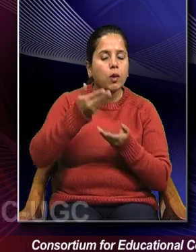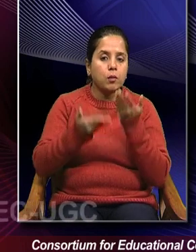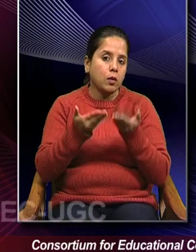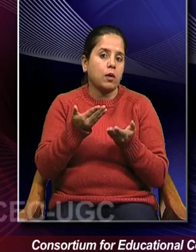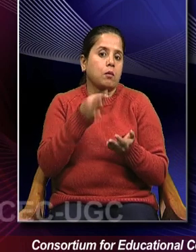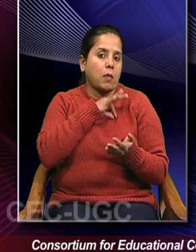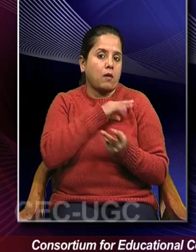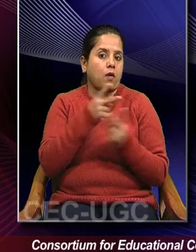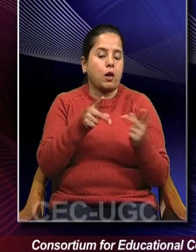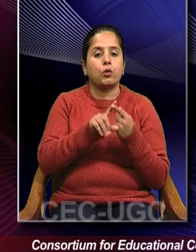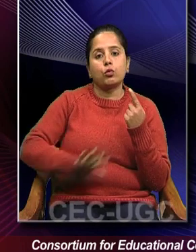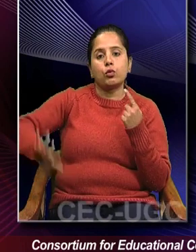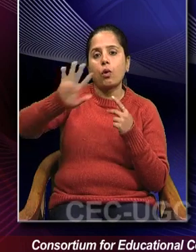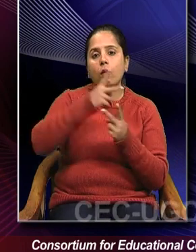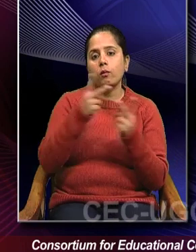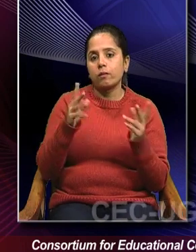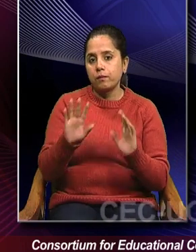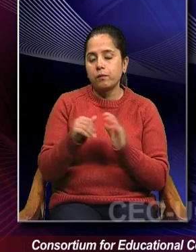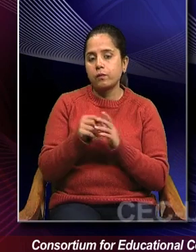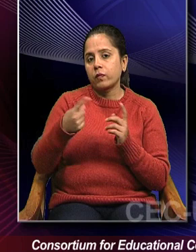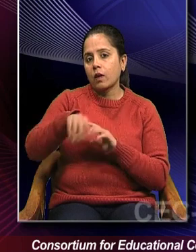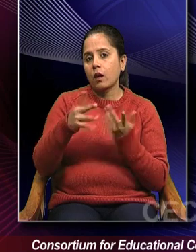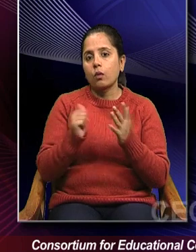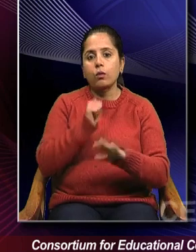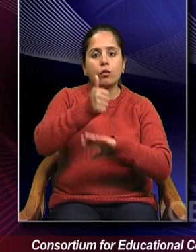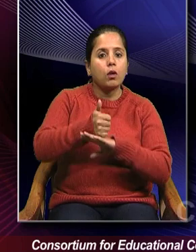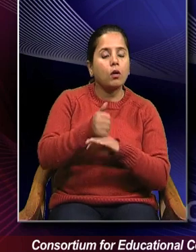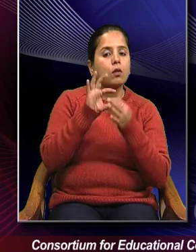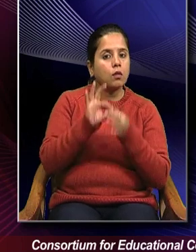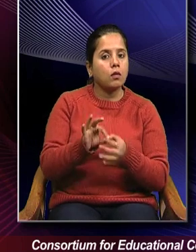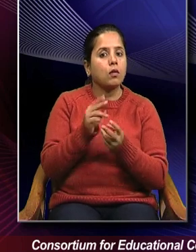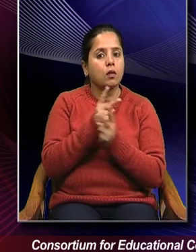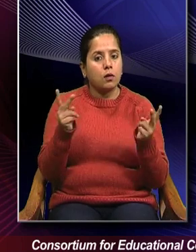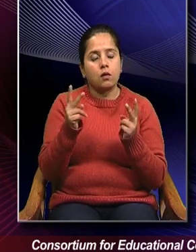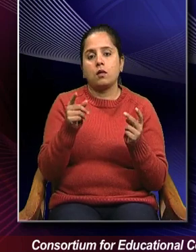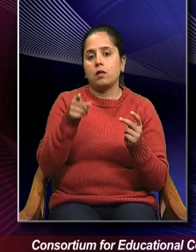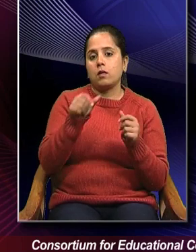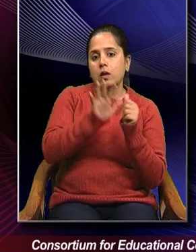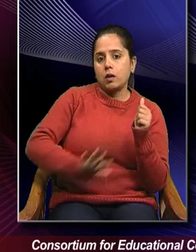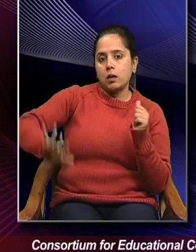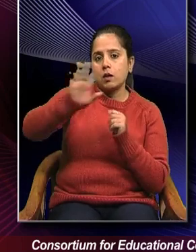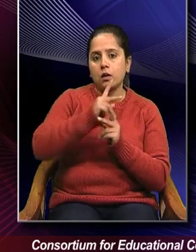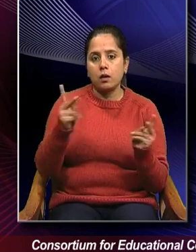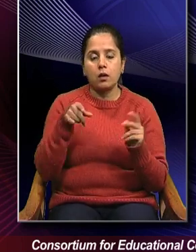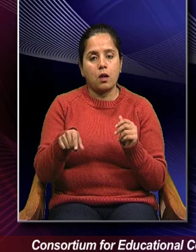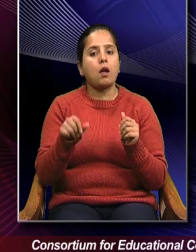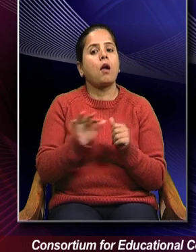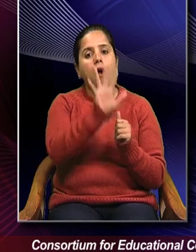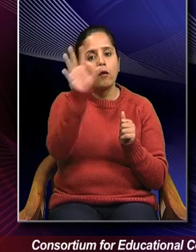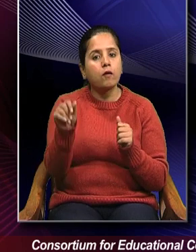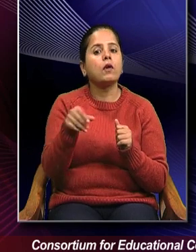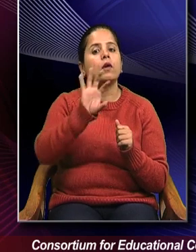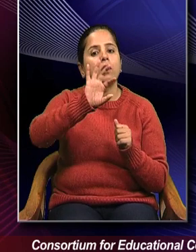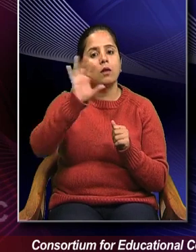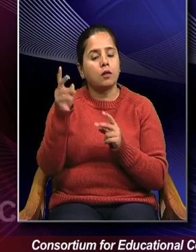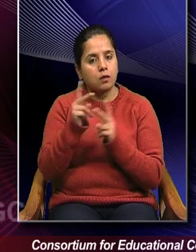benefited Europe in that sense, that how they were able to establish contact with Asian and African countries,